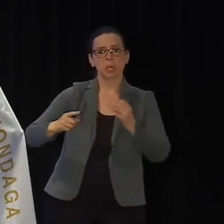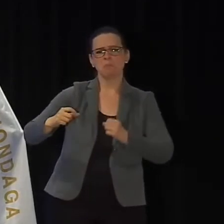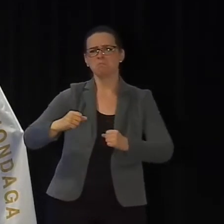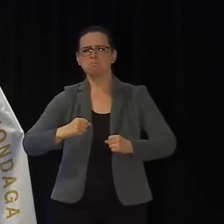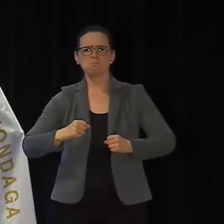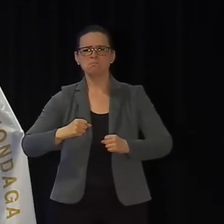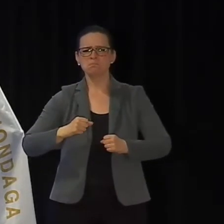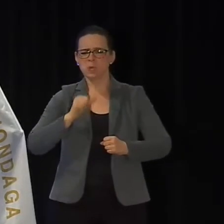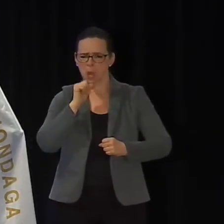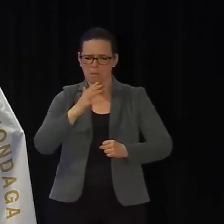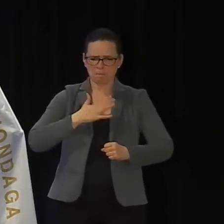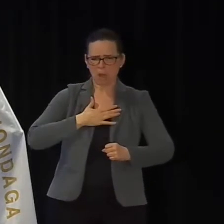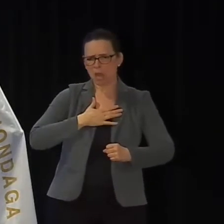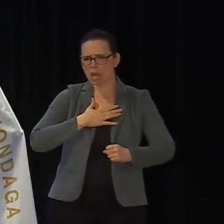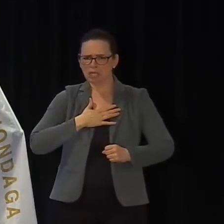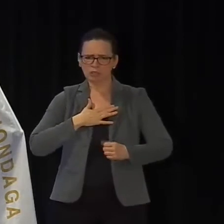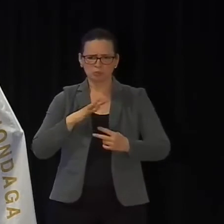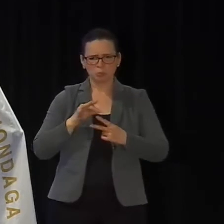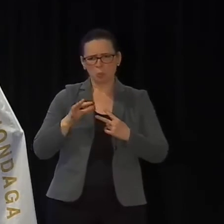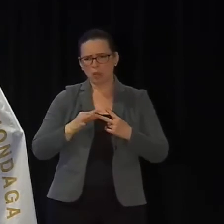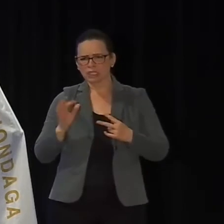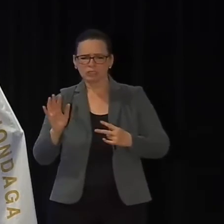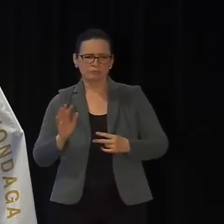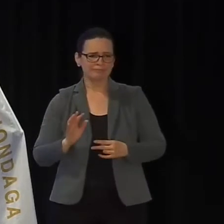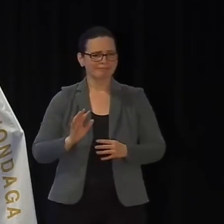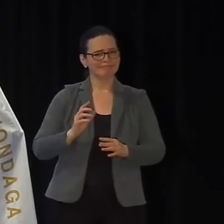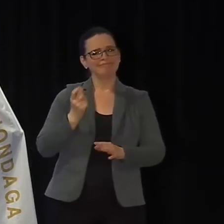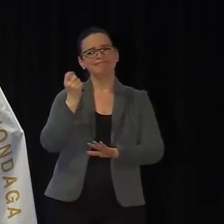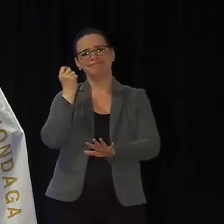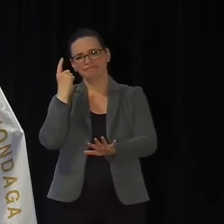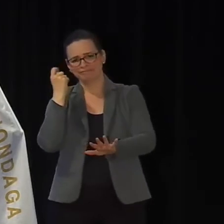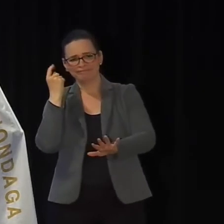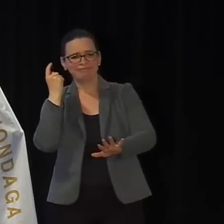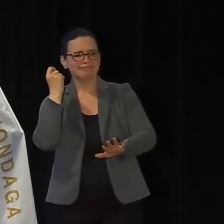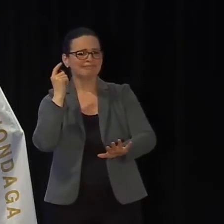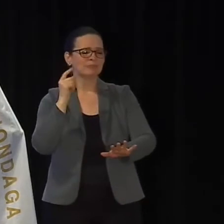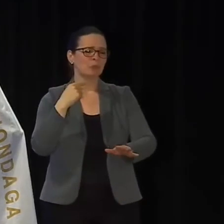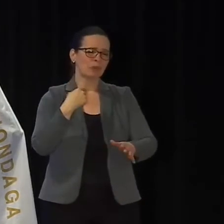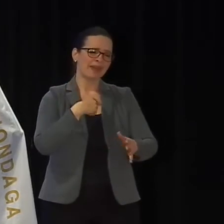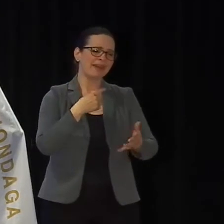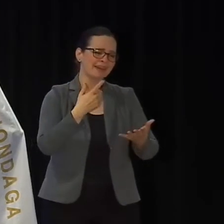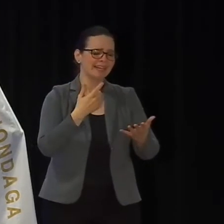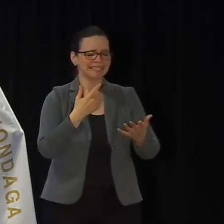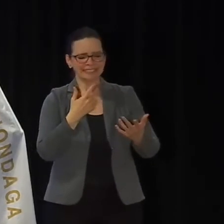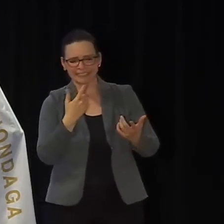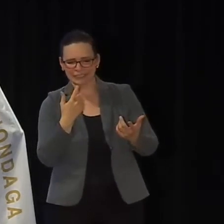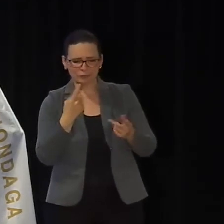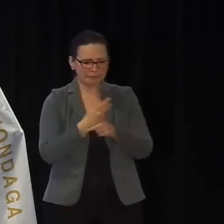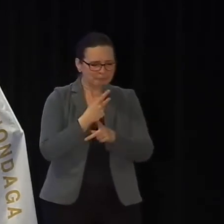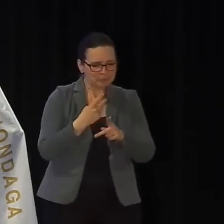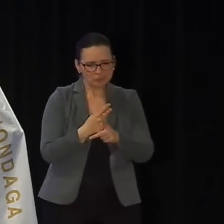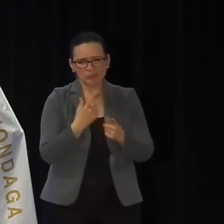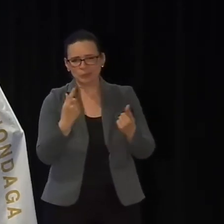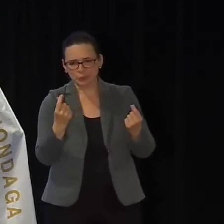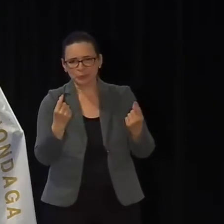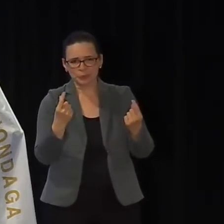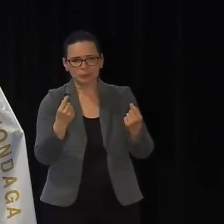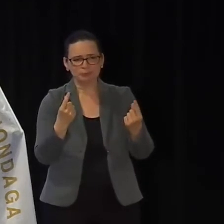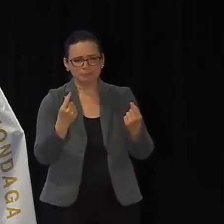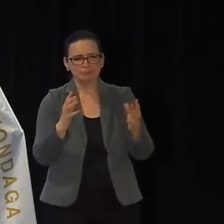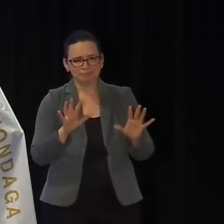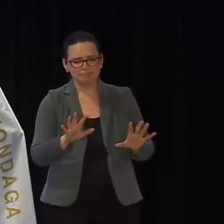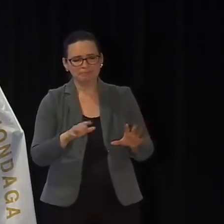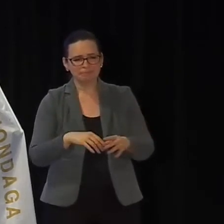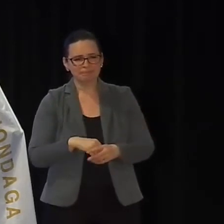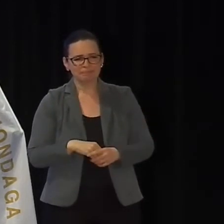know, we don't know it, but it's starting to look like that a little bit. So I think one of the things that, in order to really figure